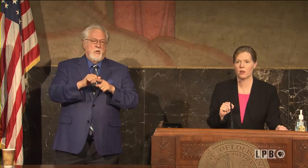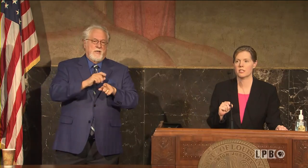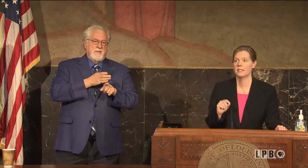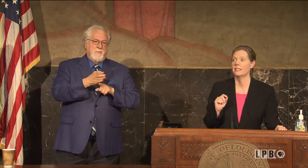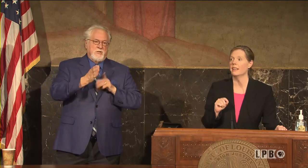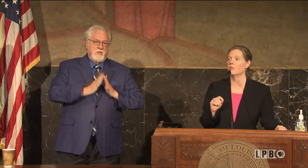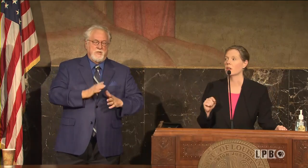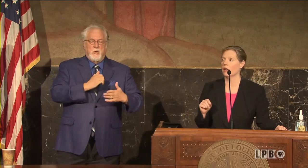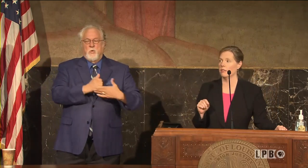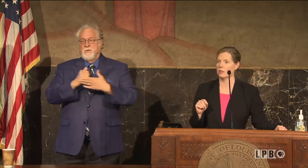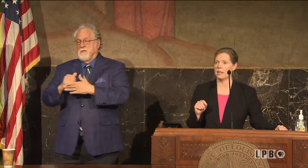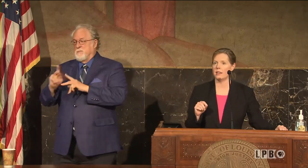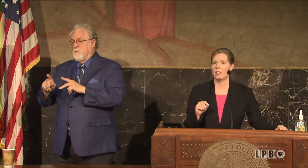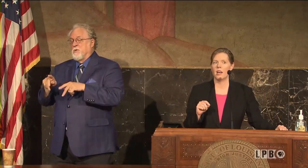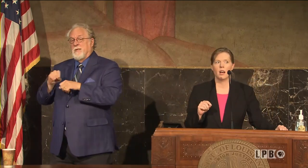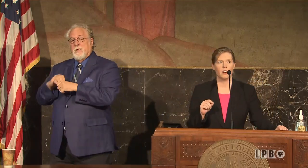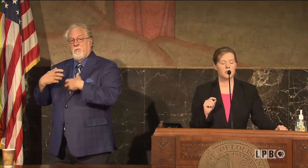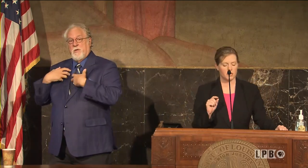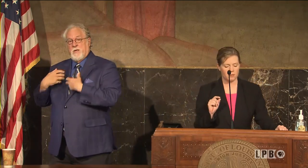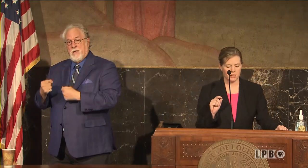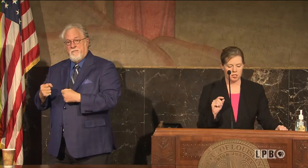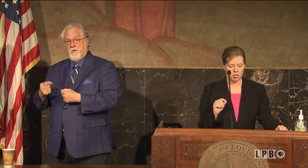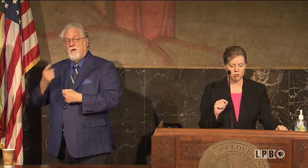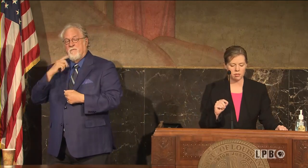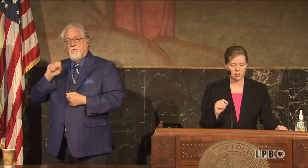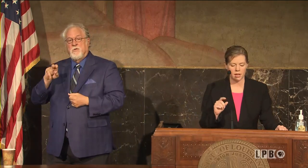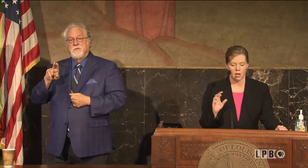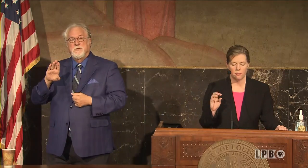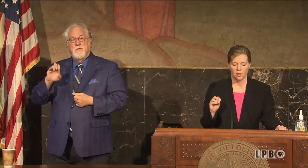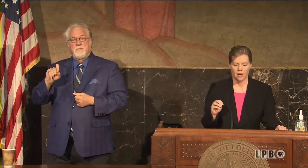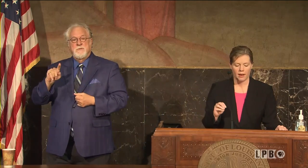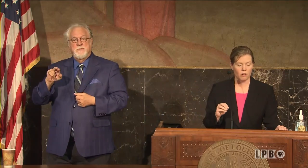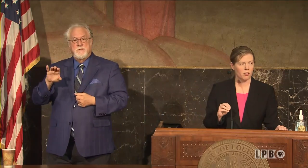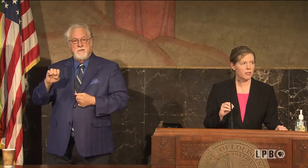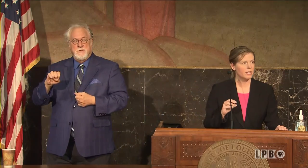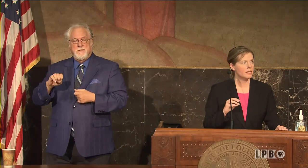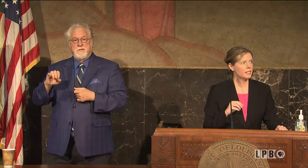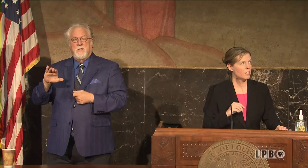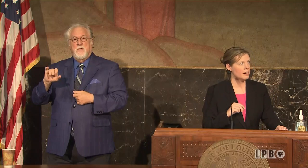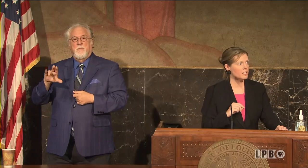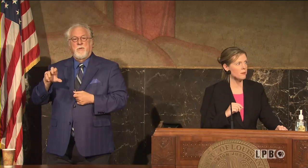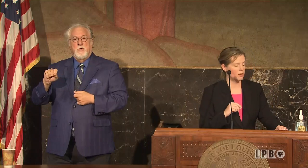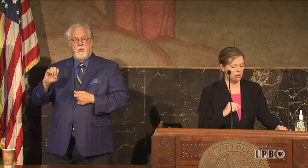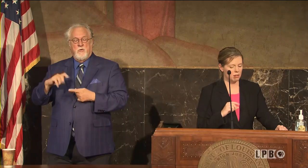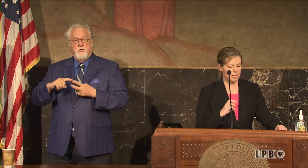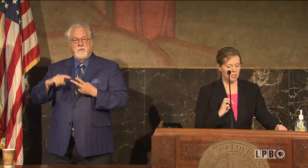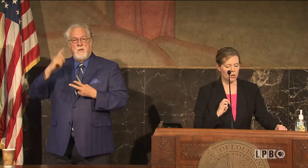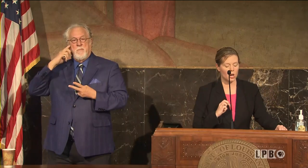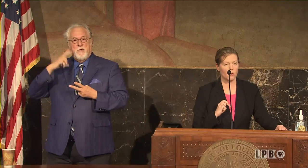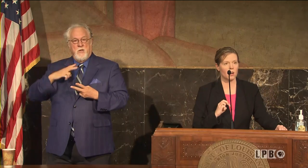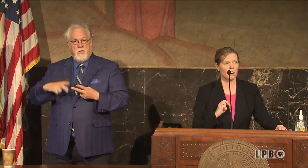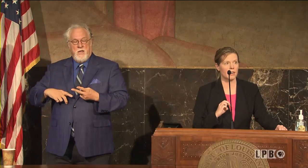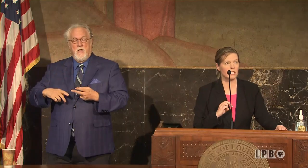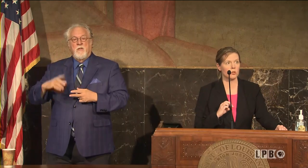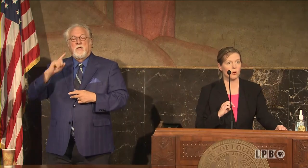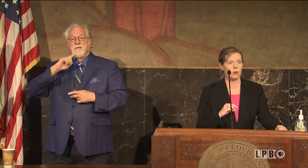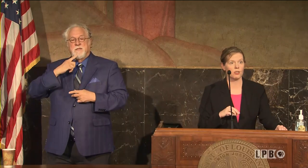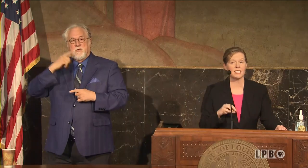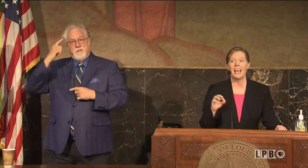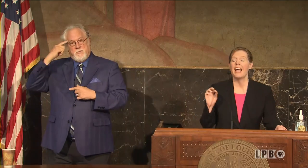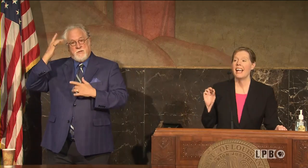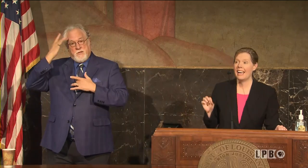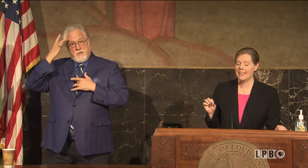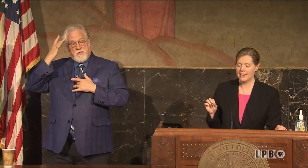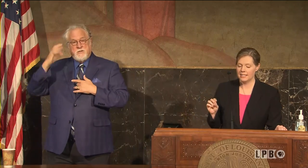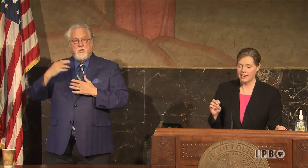assist persons in recovery of substance use, mental health, serious mental illness, or co-occurring